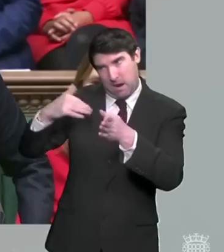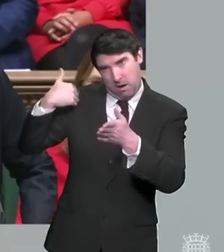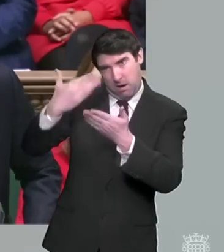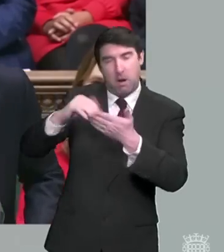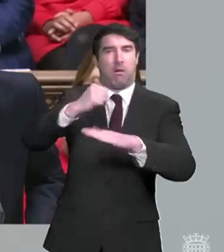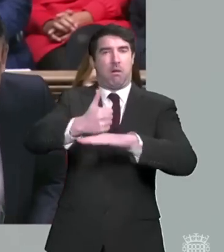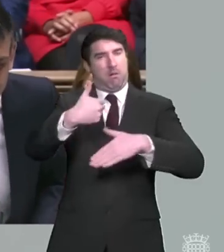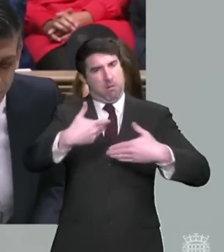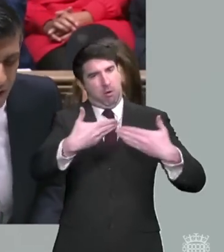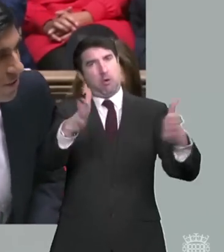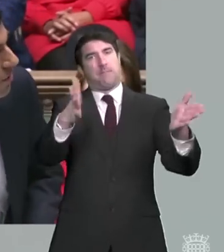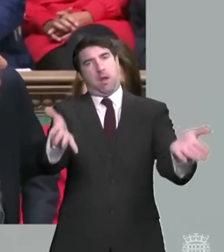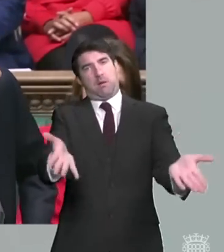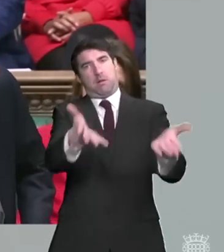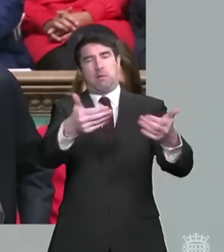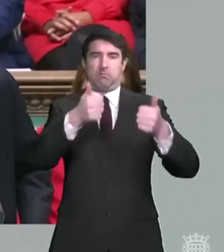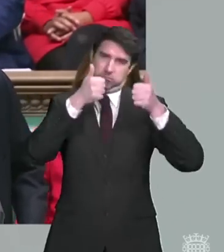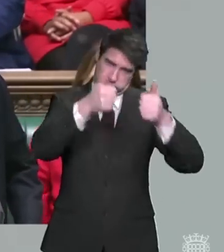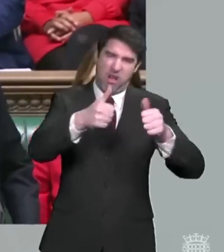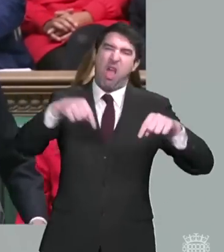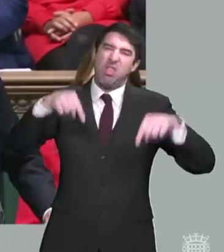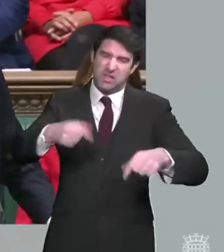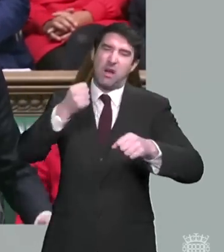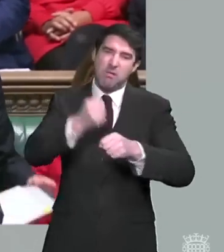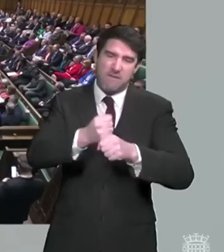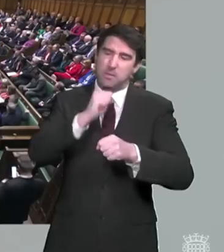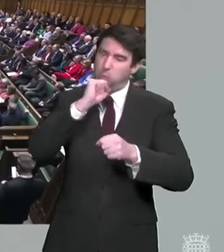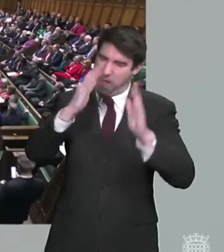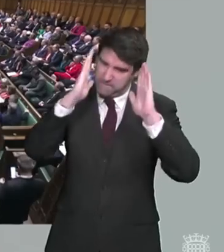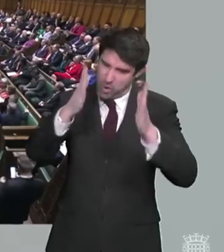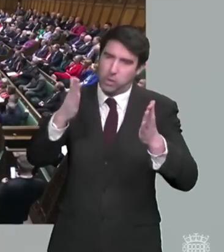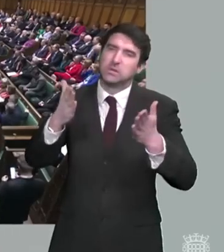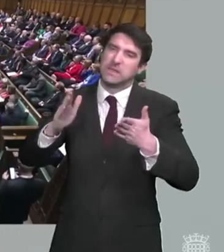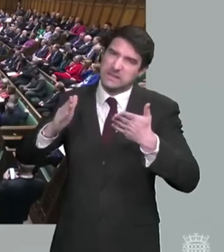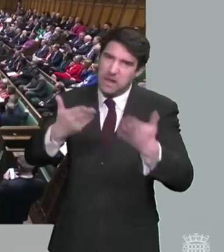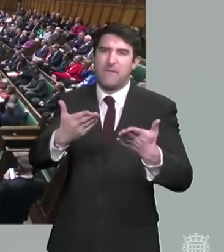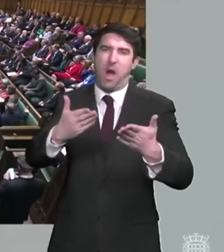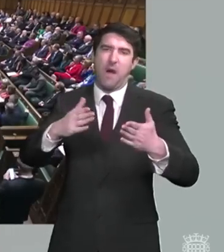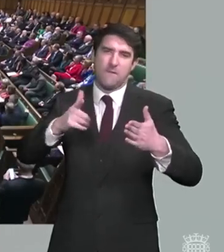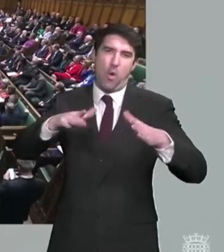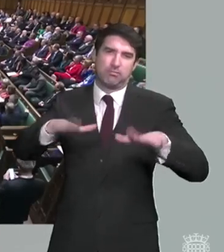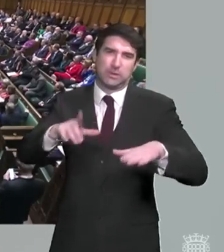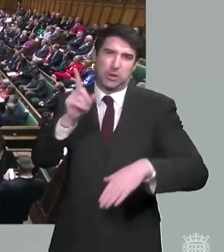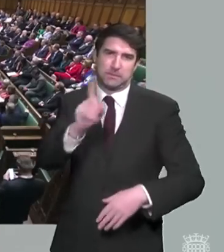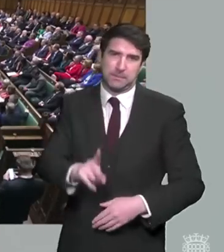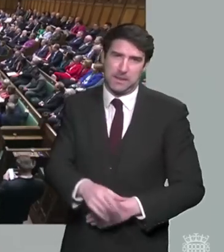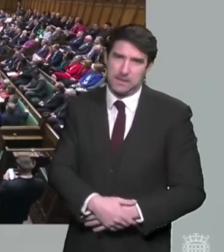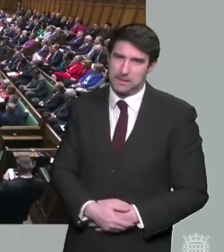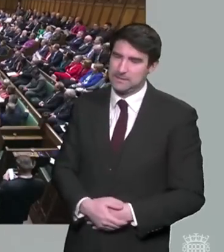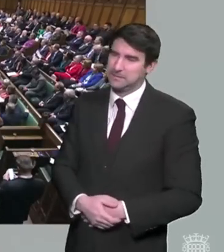right, this government will continue to focus on delivering the country's priorities. Leader of the Opposition, Keir Starmer.